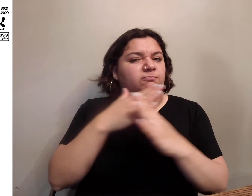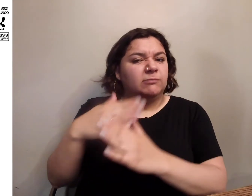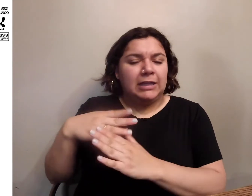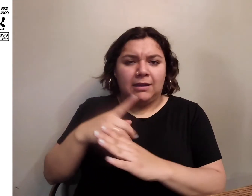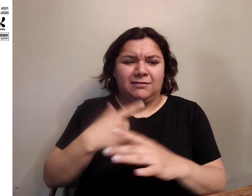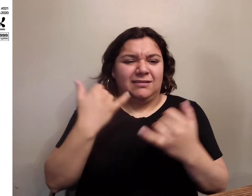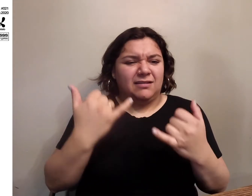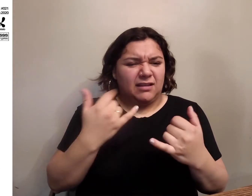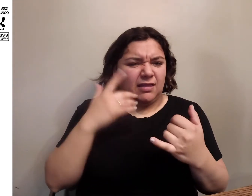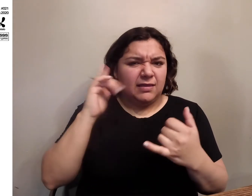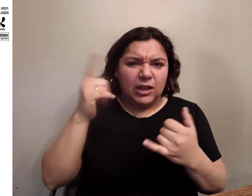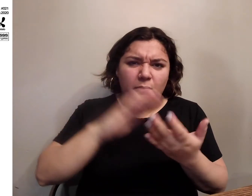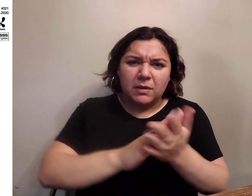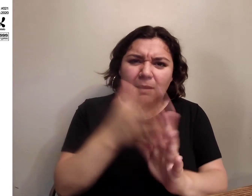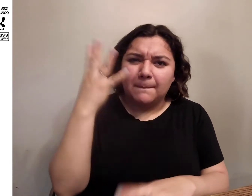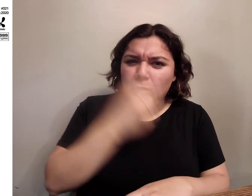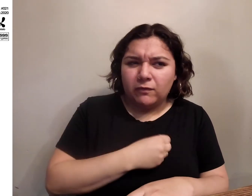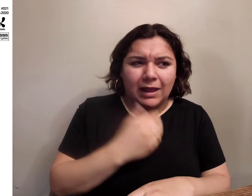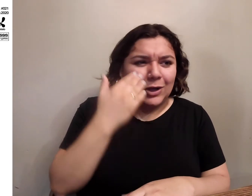too.